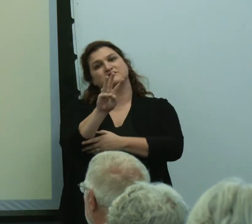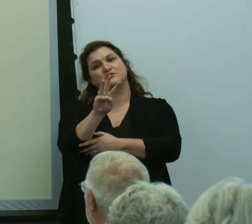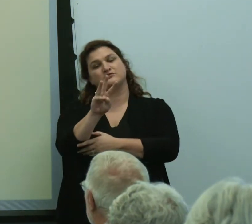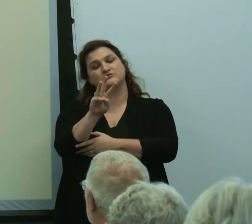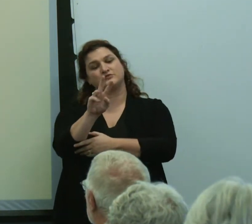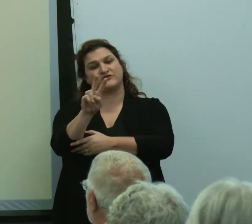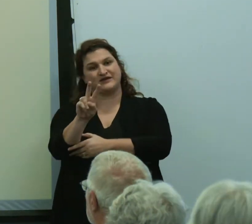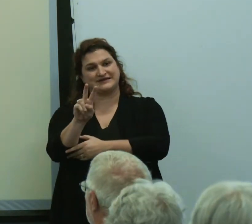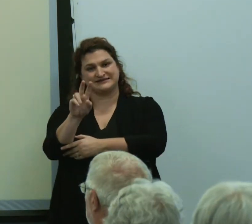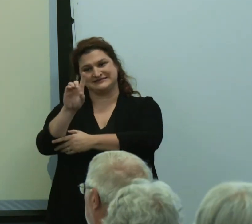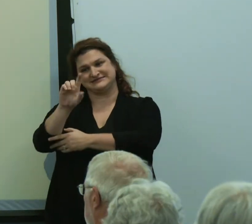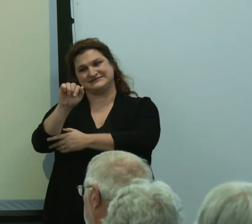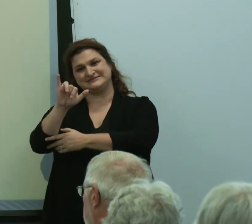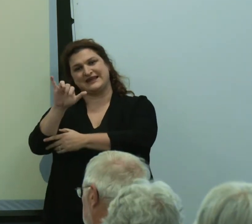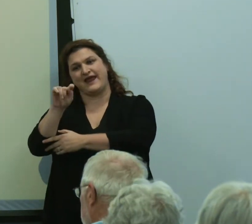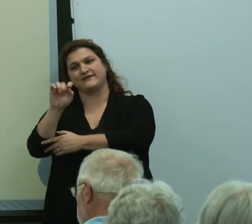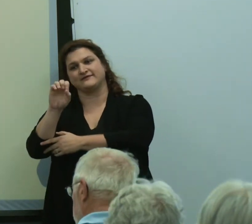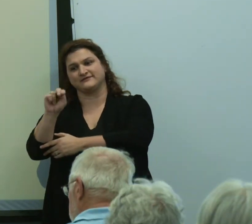lwvdayton.org.